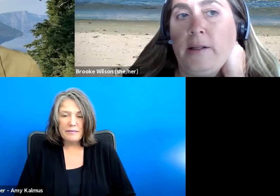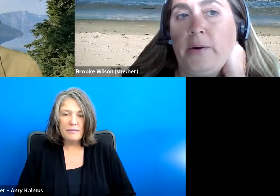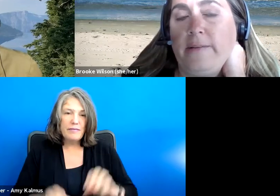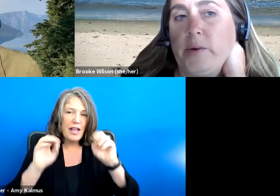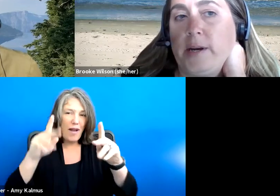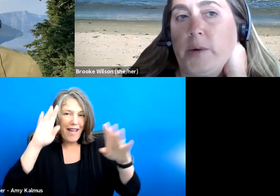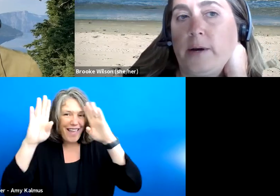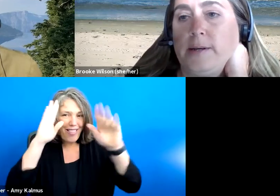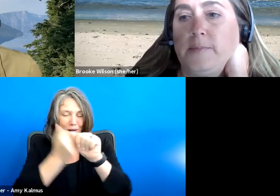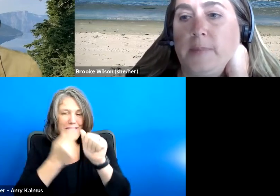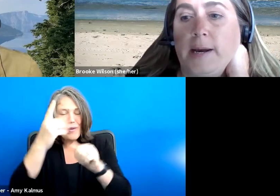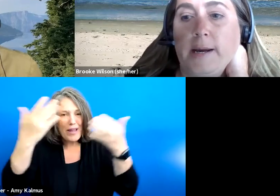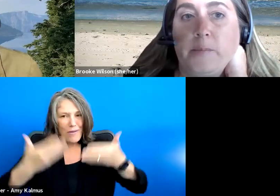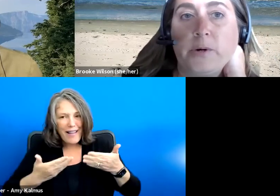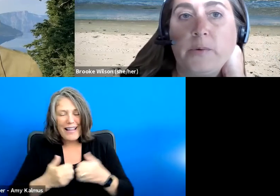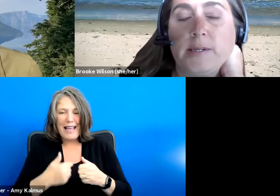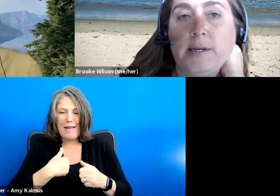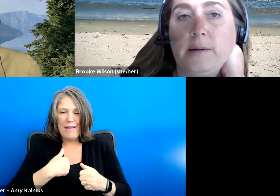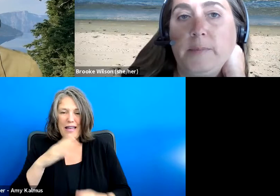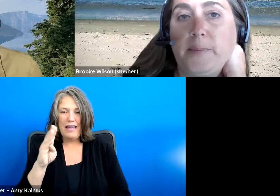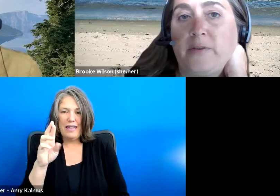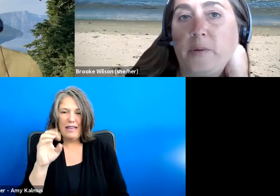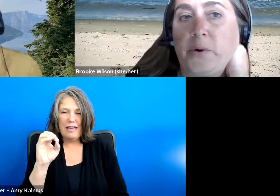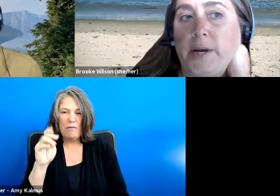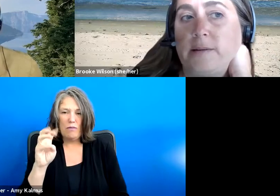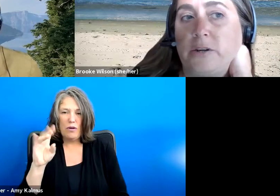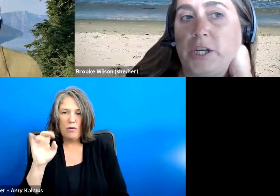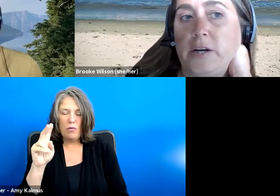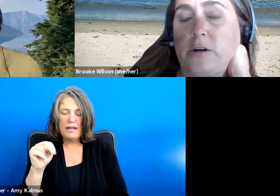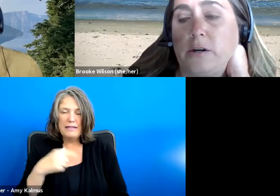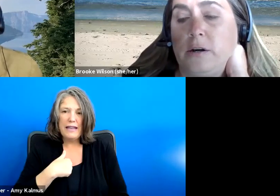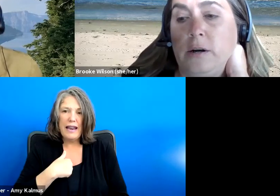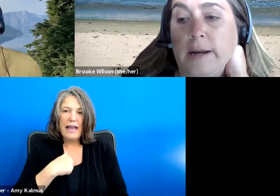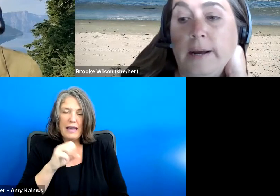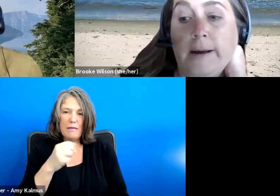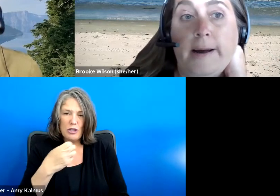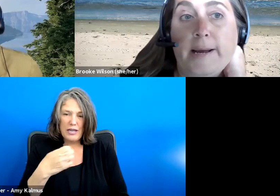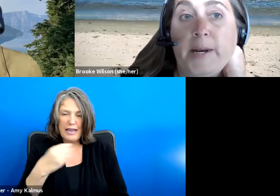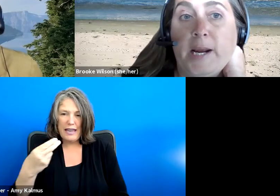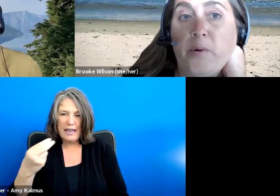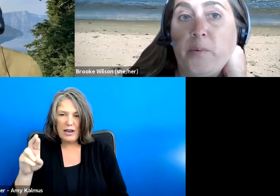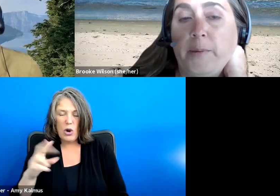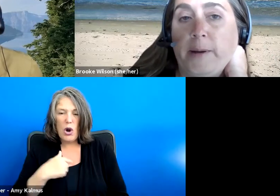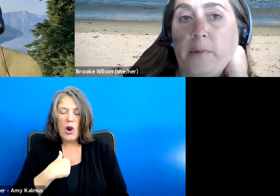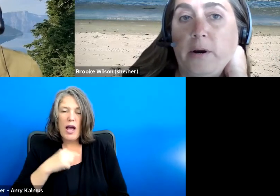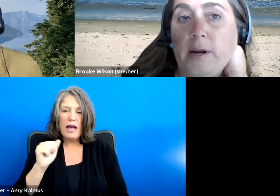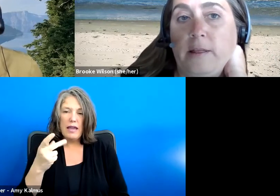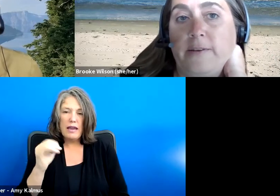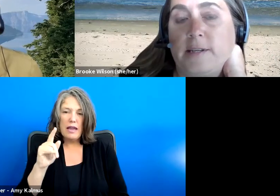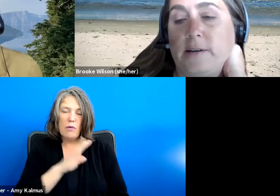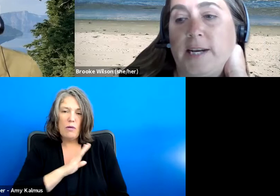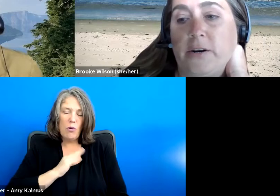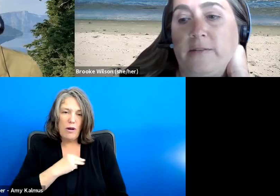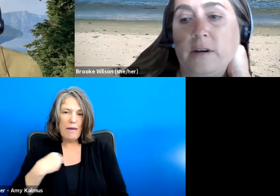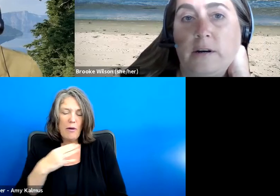All right, hello everyone and welcome. I am Brooke Wilson. My preferred pronouns are she and her. I am an April board member and